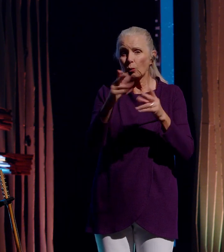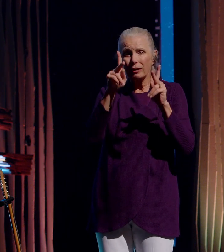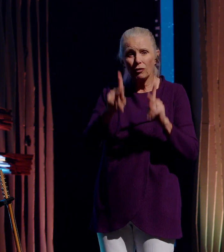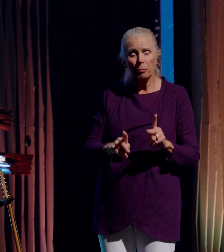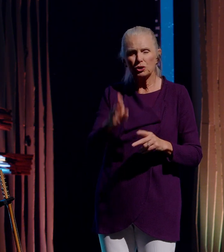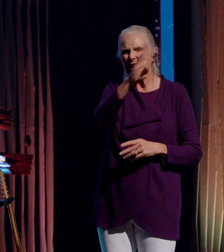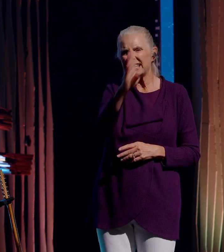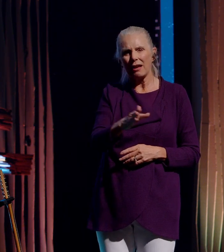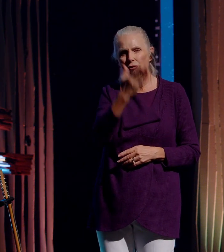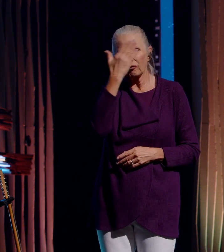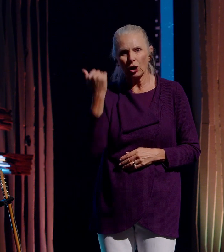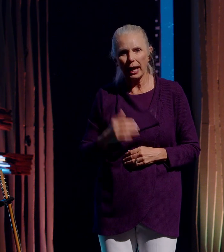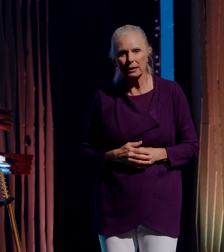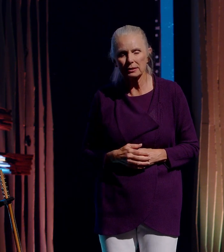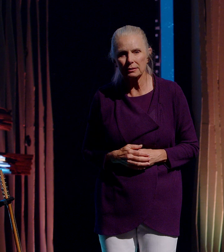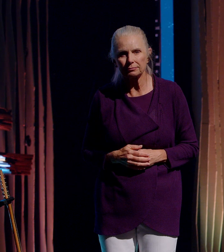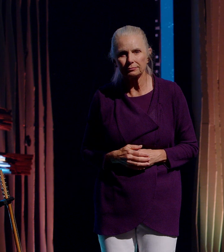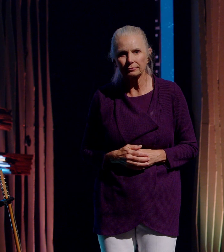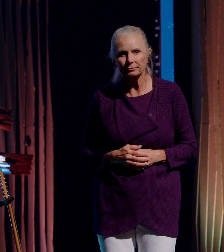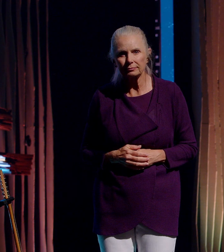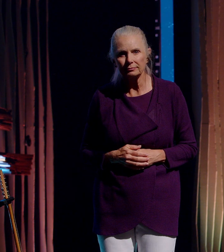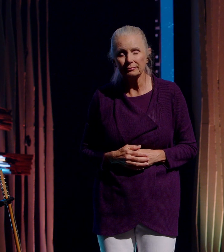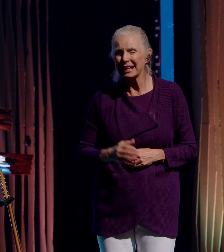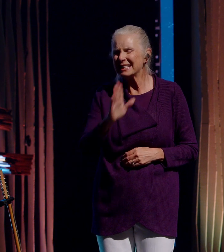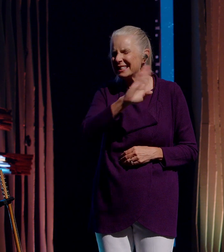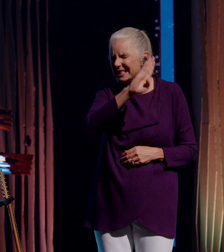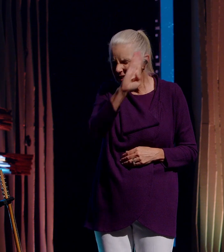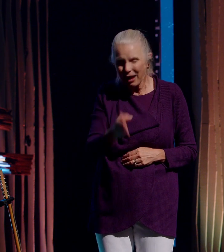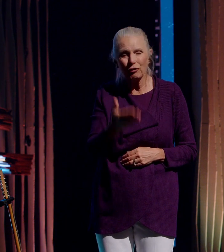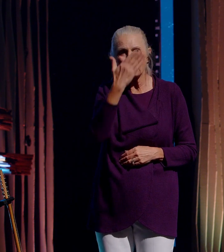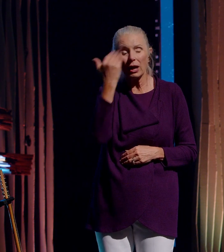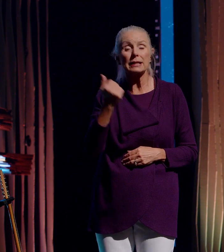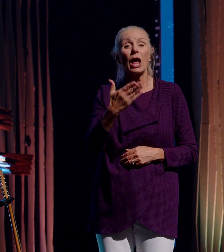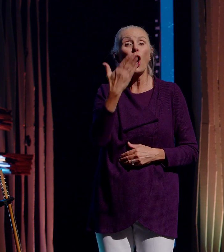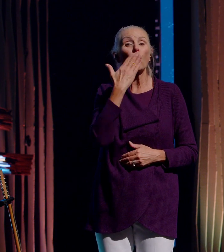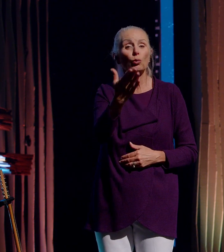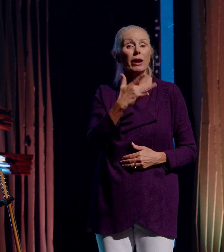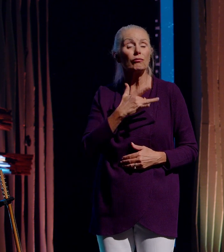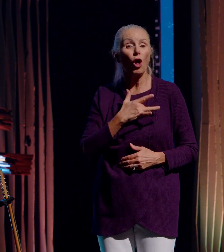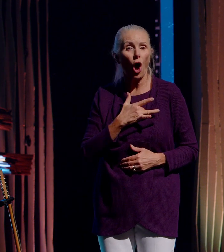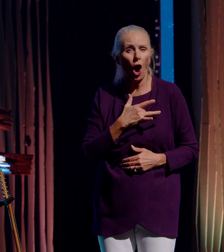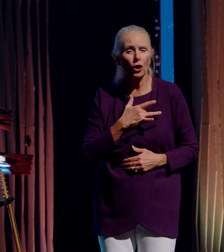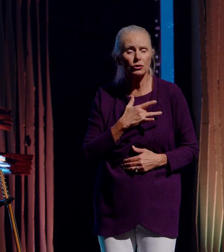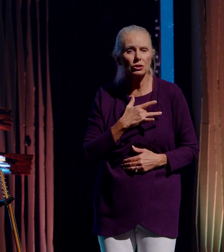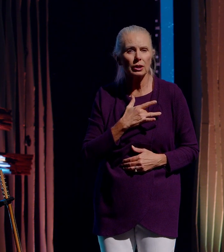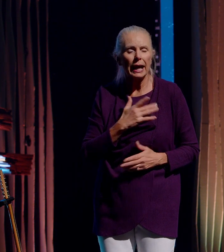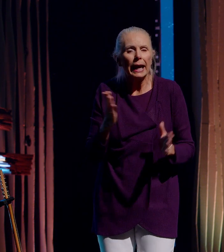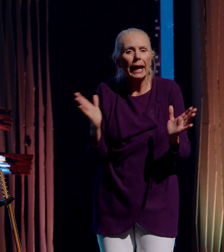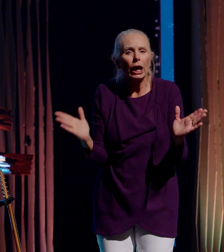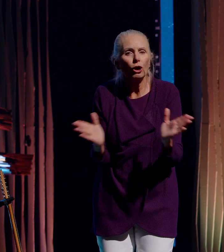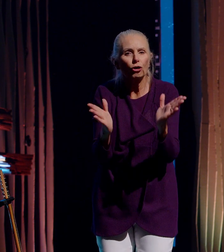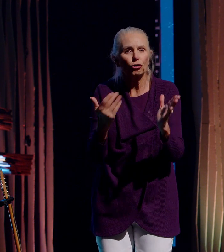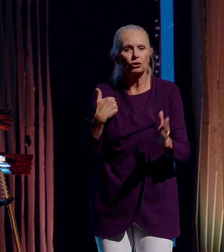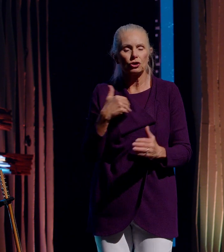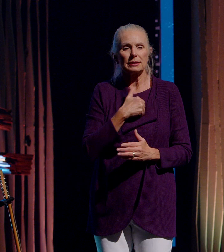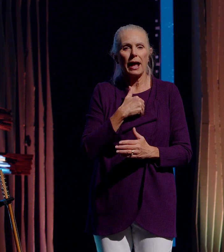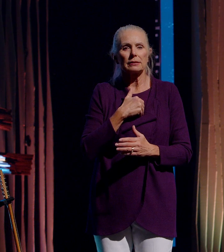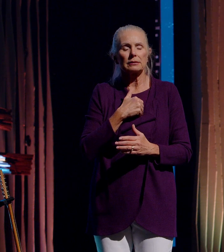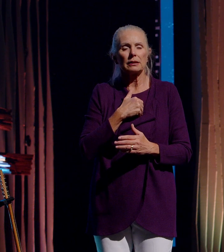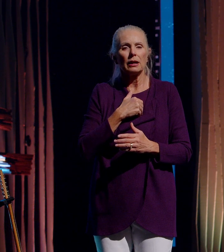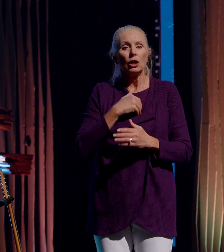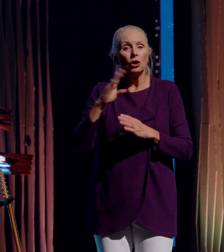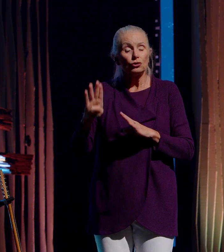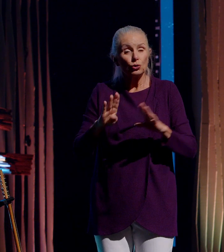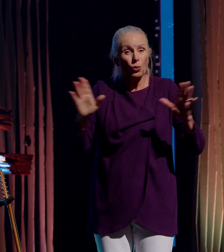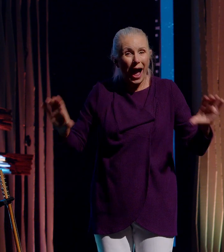done for them. They don't. In fact, grateful hearts urge us to act.